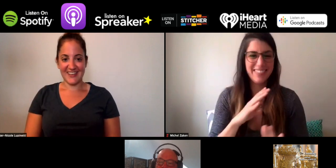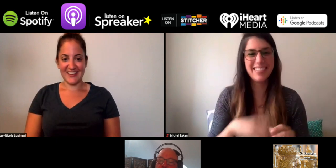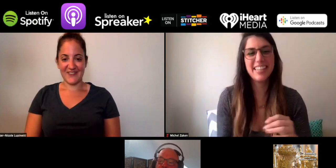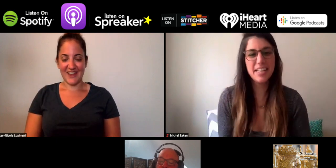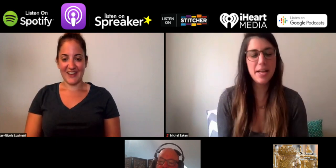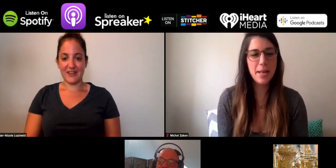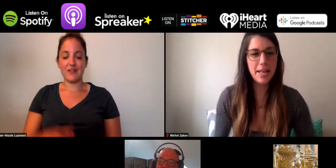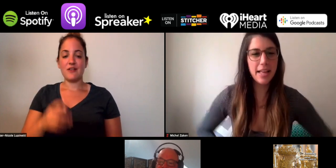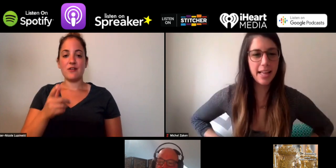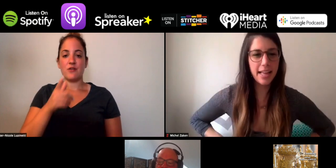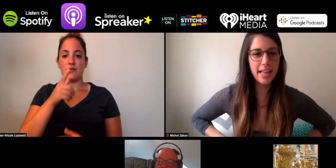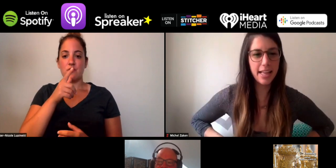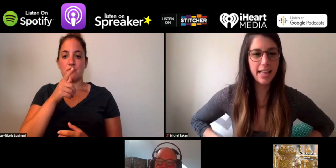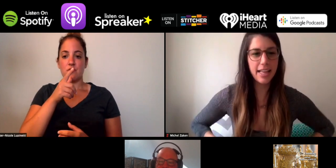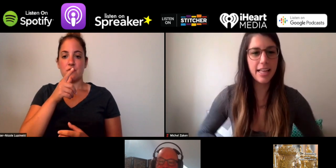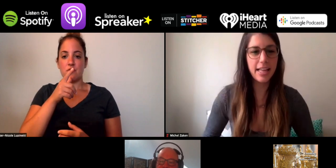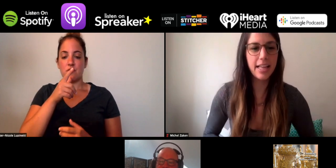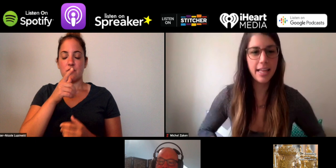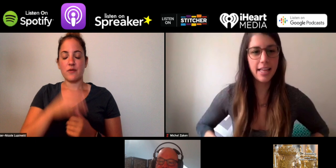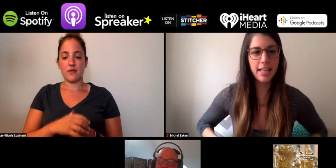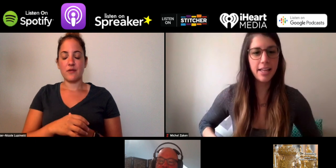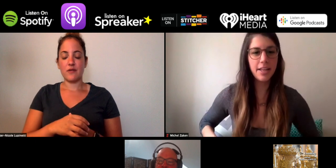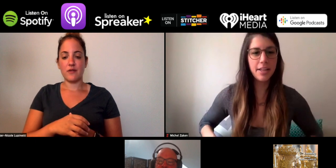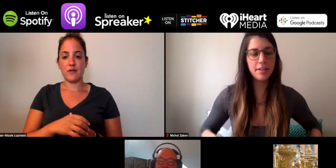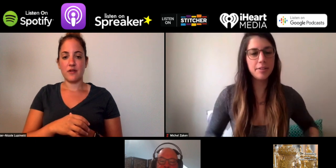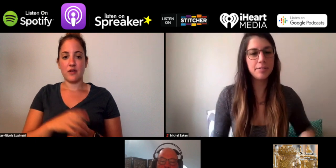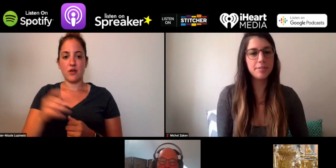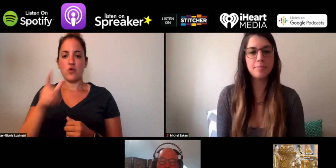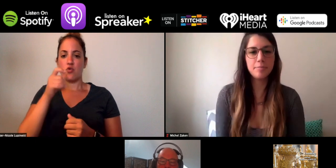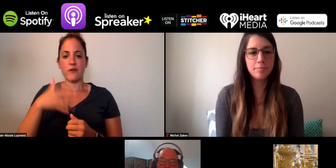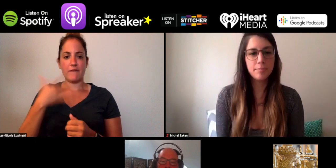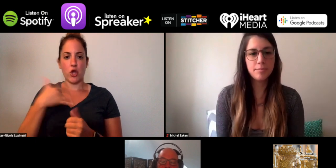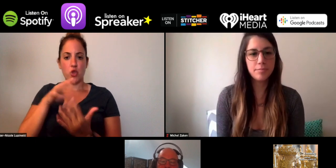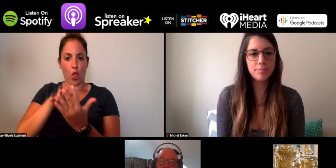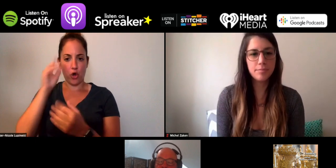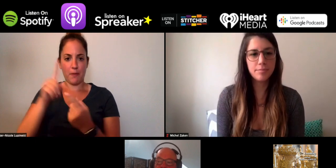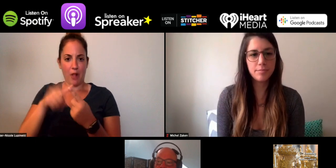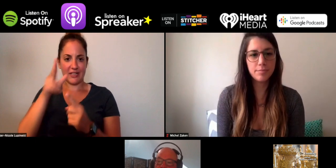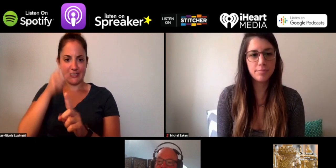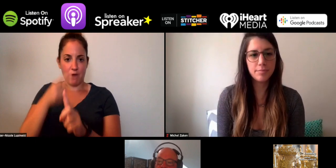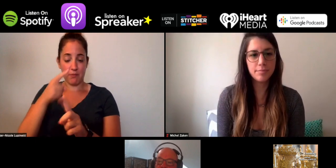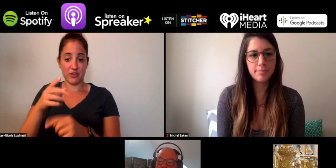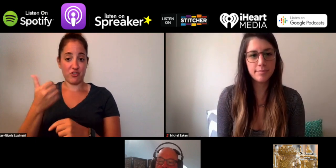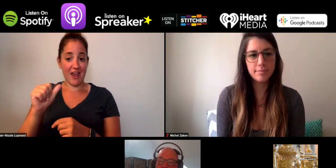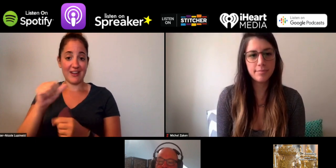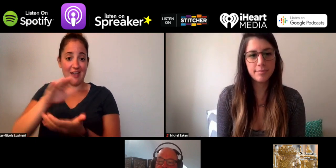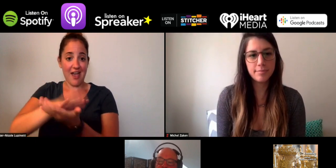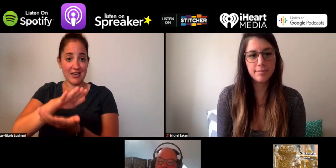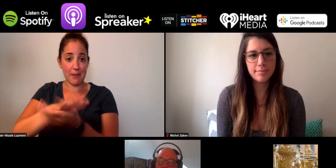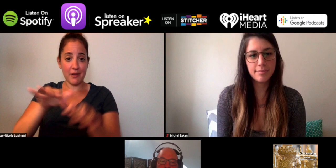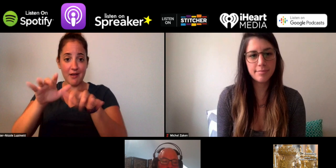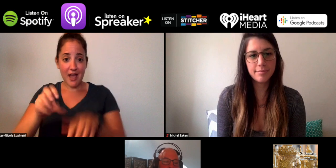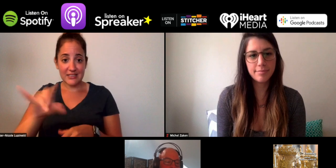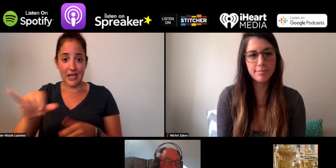Who do you feel you've learned about listening from? Is there a scholarly work, a writer, a